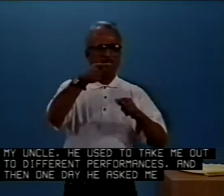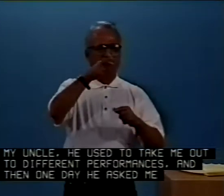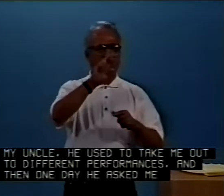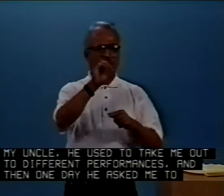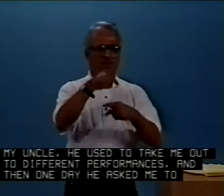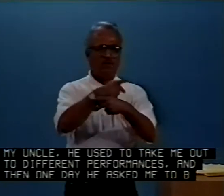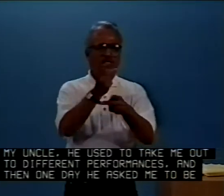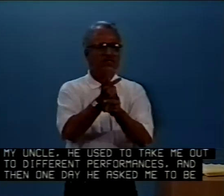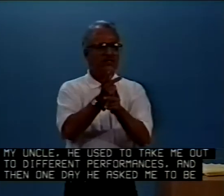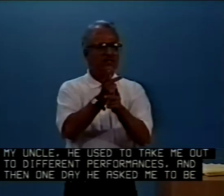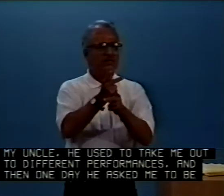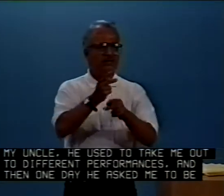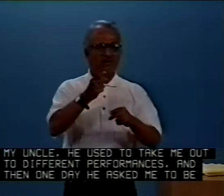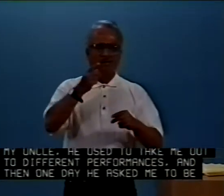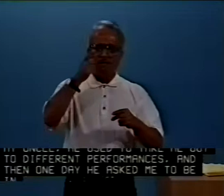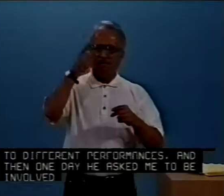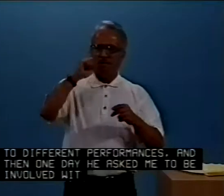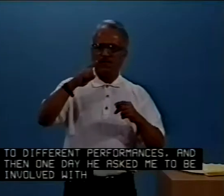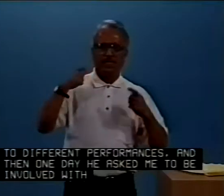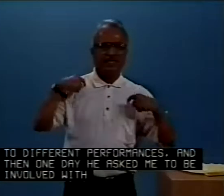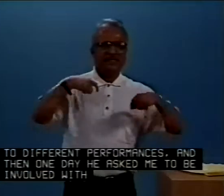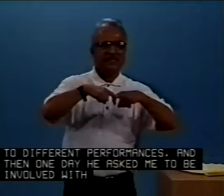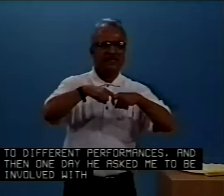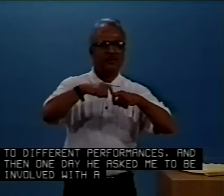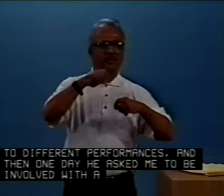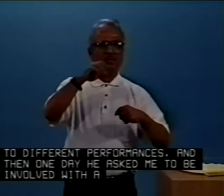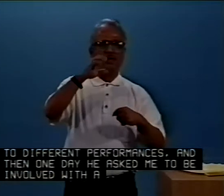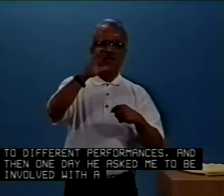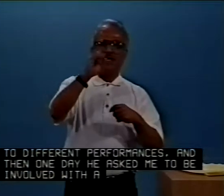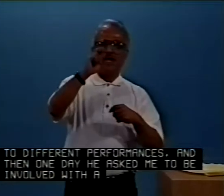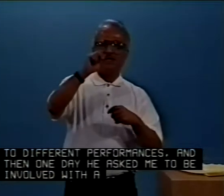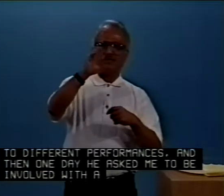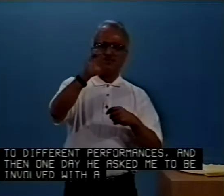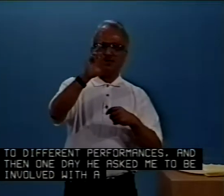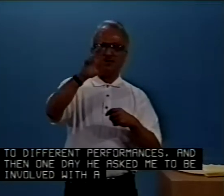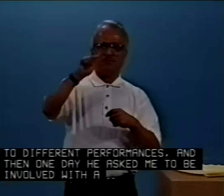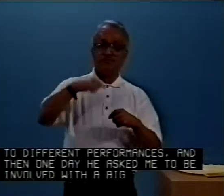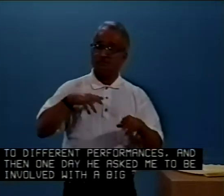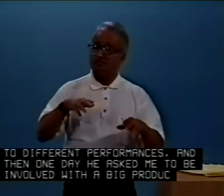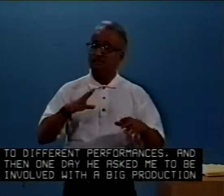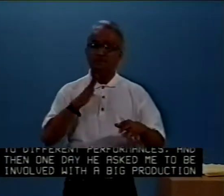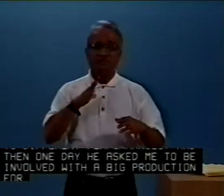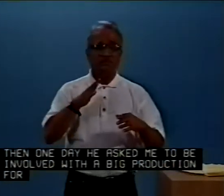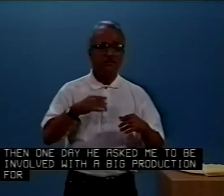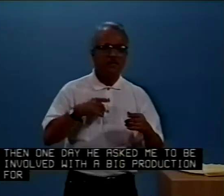big production for the Latino concert.